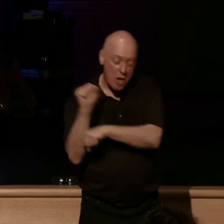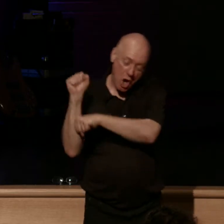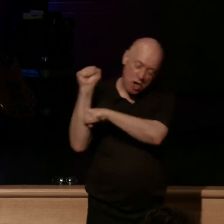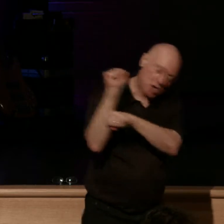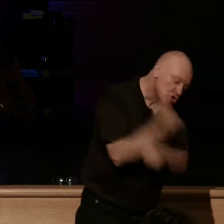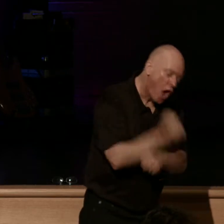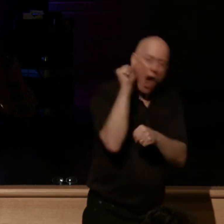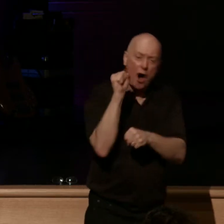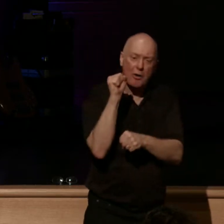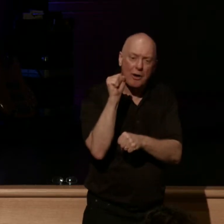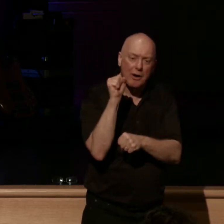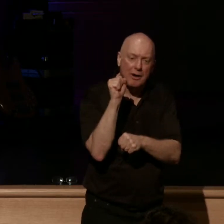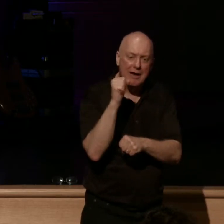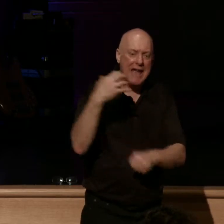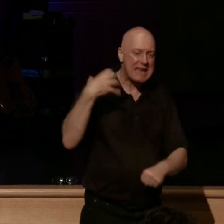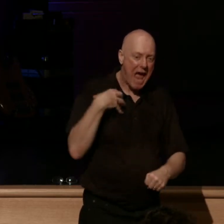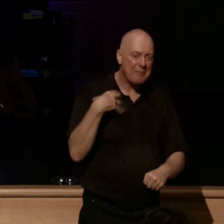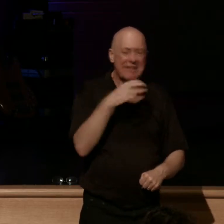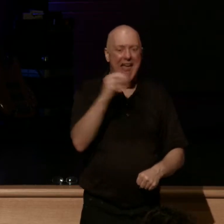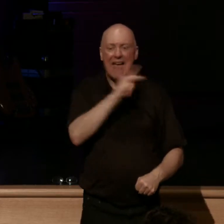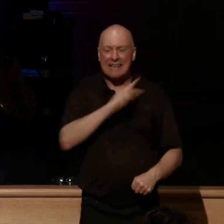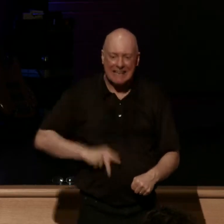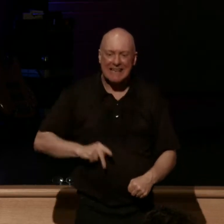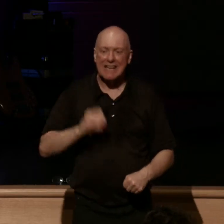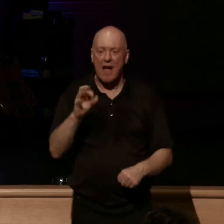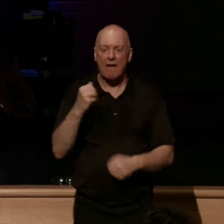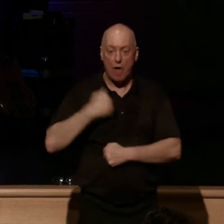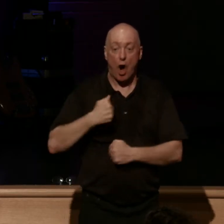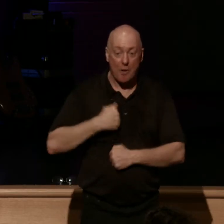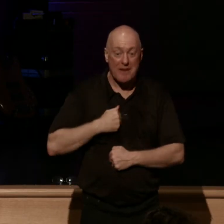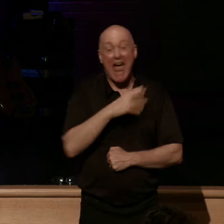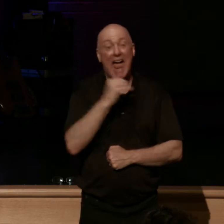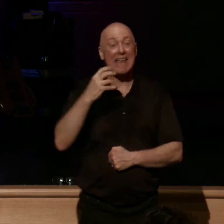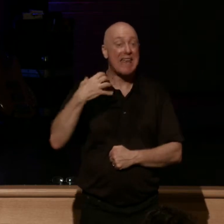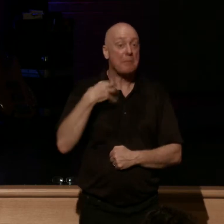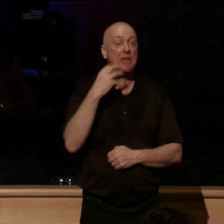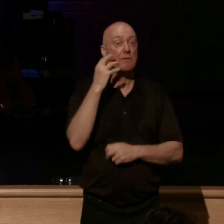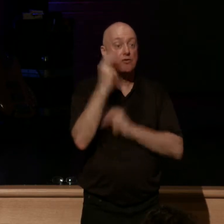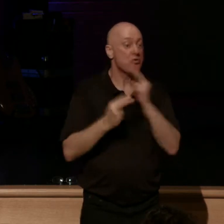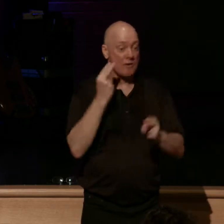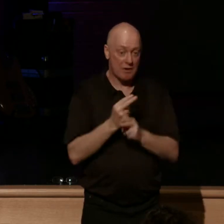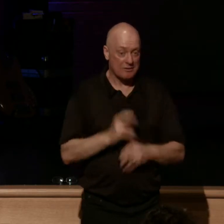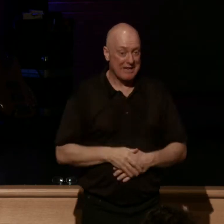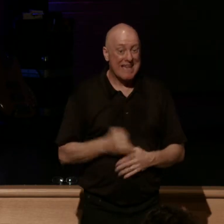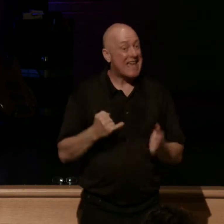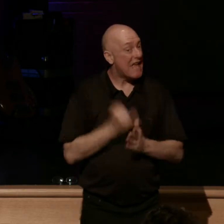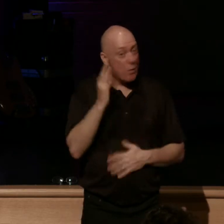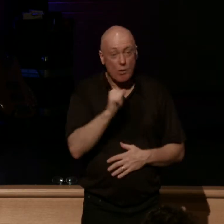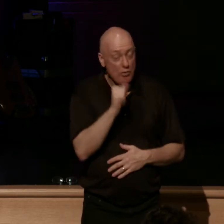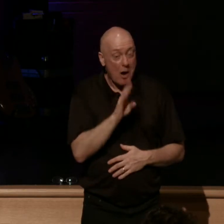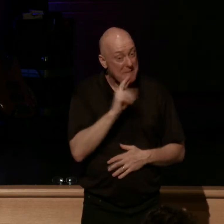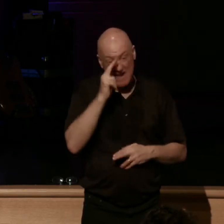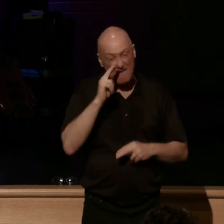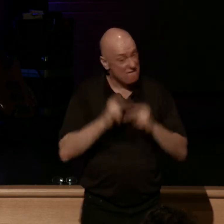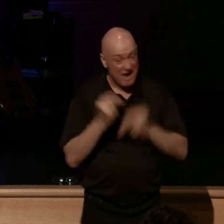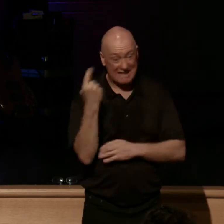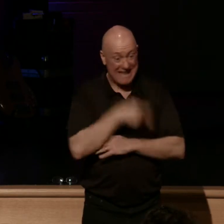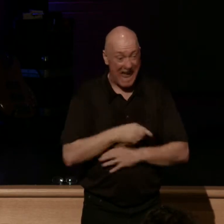conquering captain and king of his army and the universe. And it will not be a fun day.